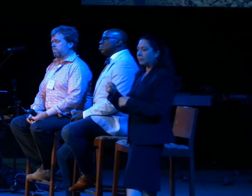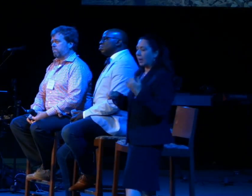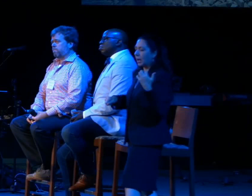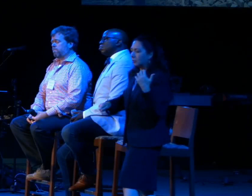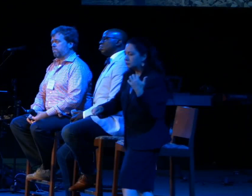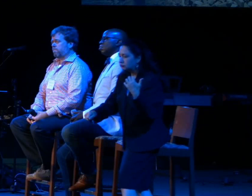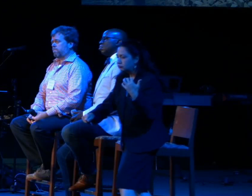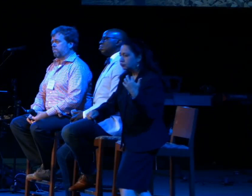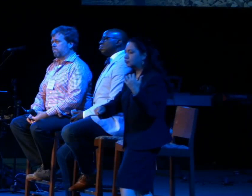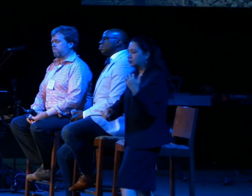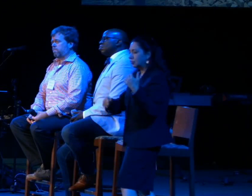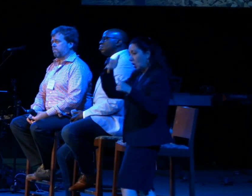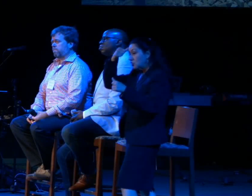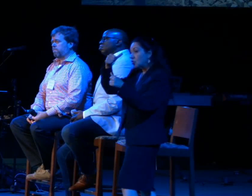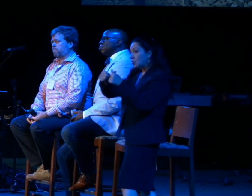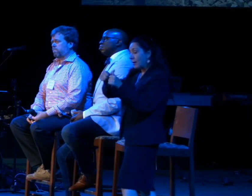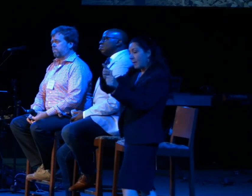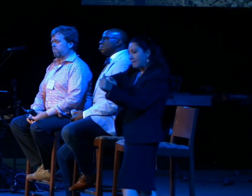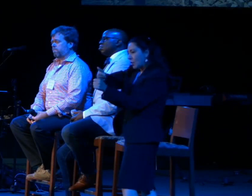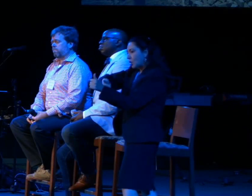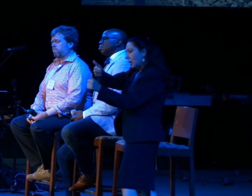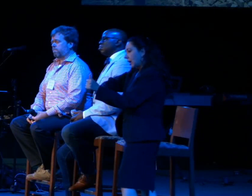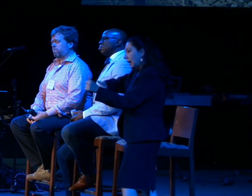song in memory.